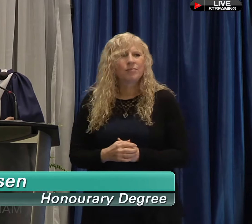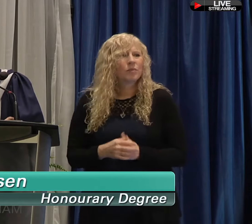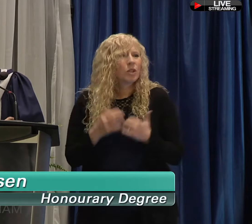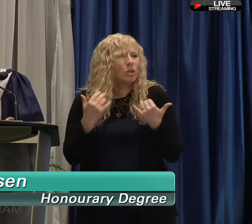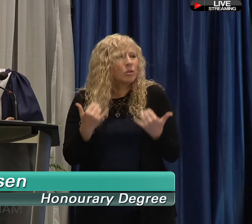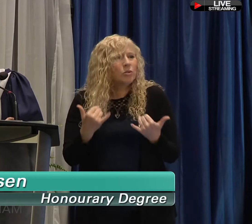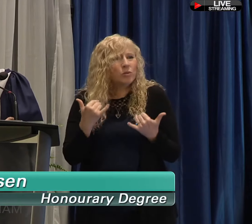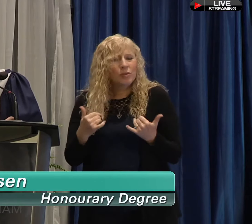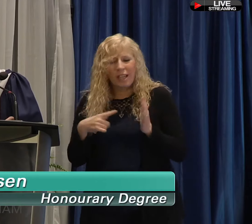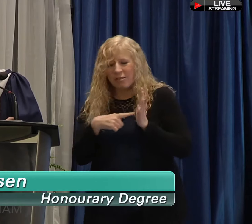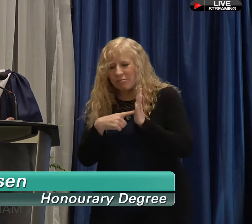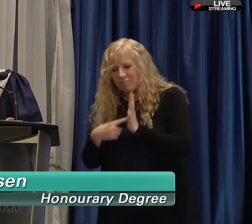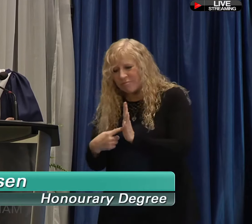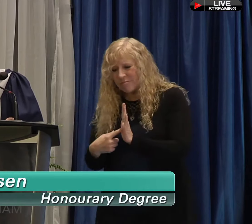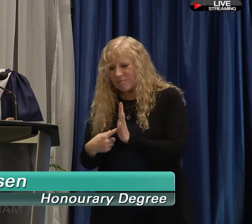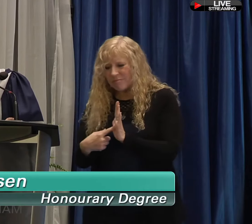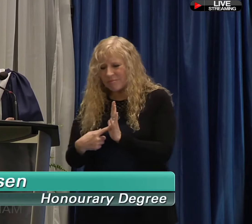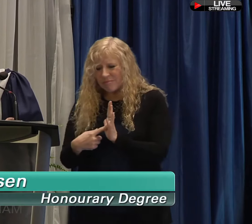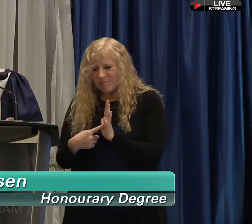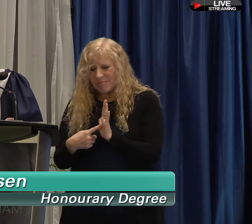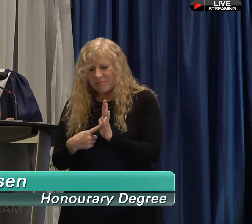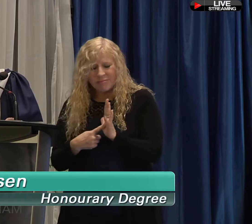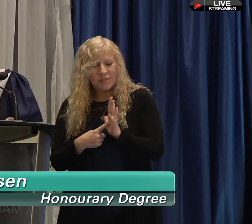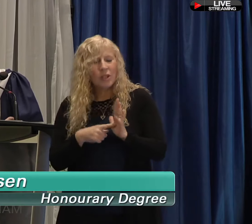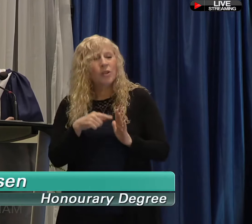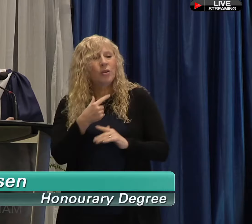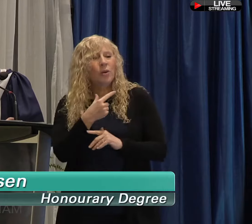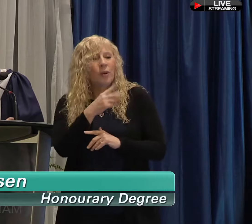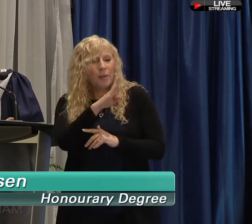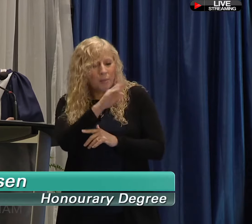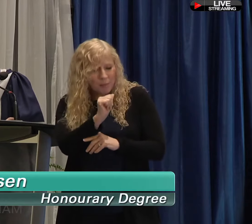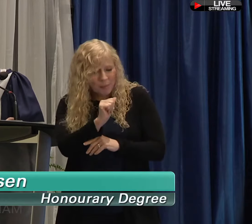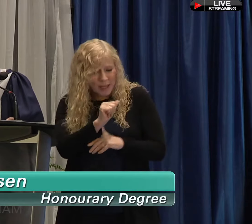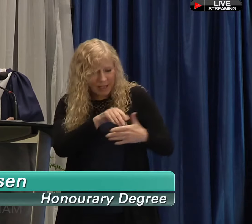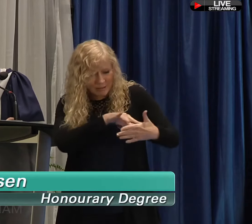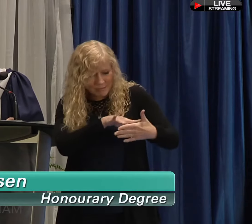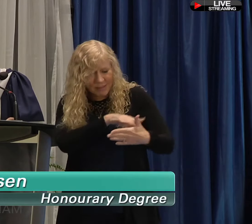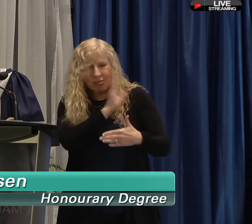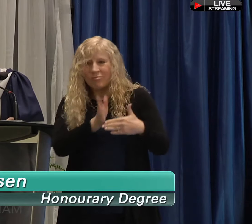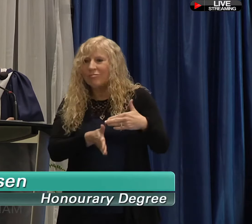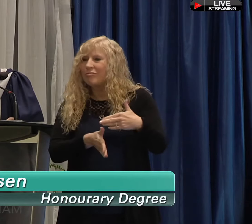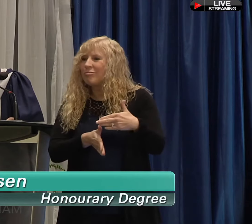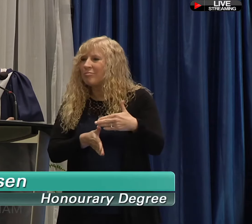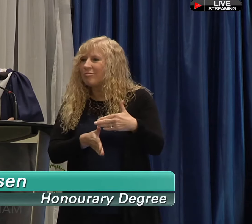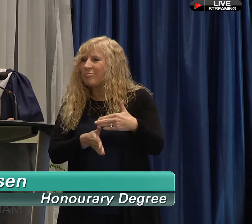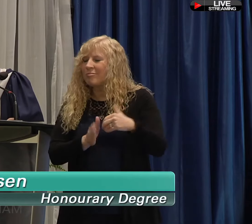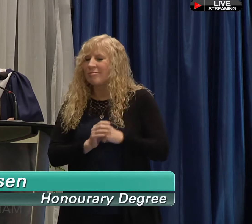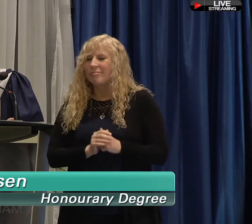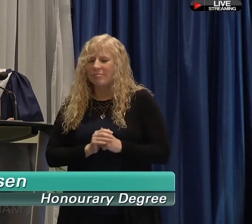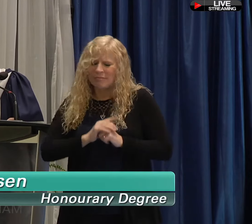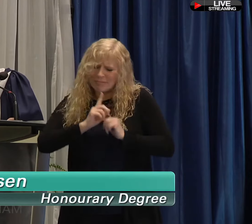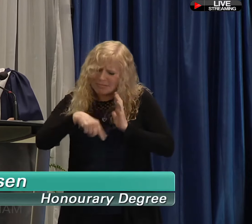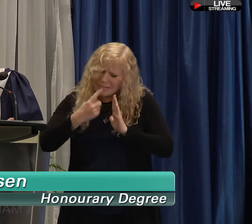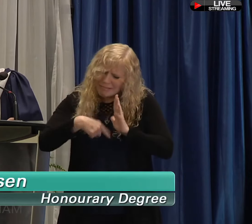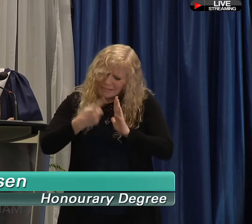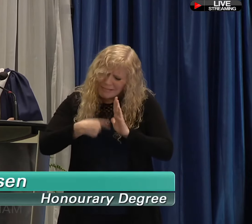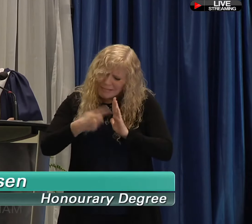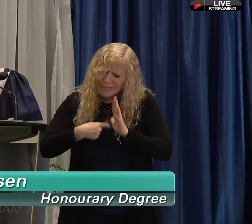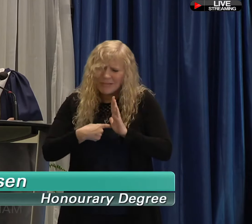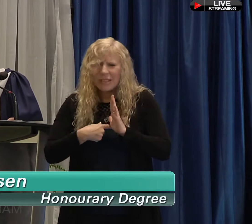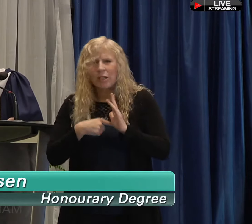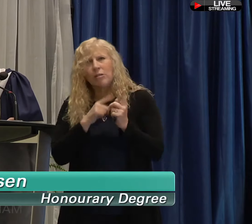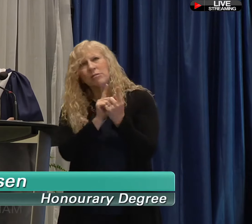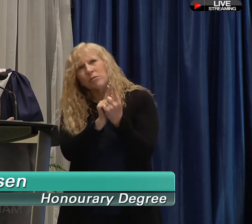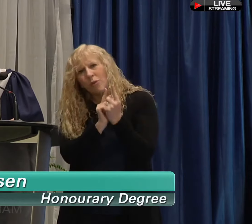Today marks the conclusion of your undergraduate studies. Hours of class time,